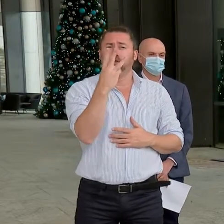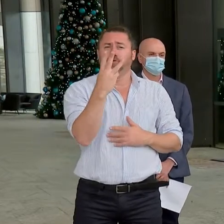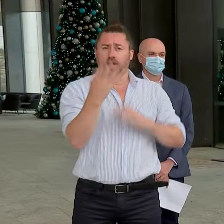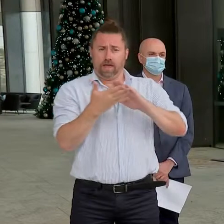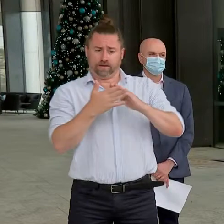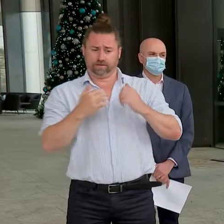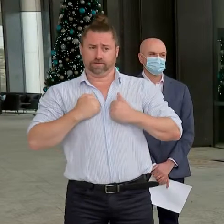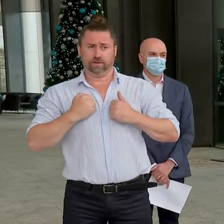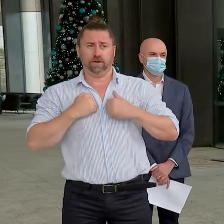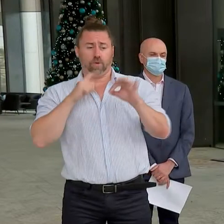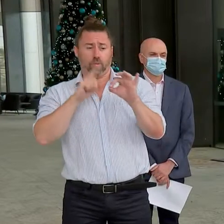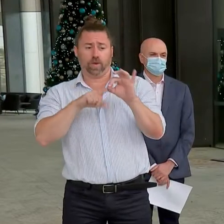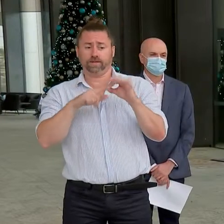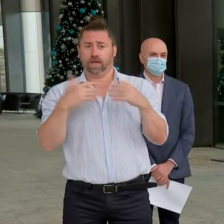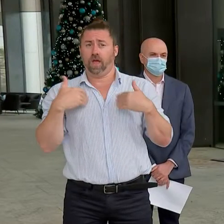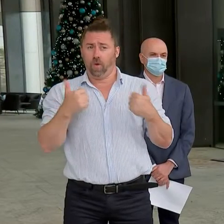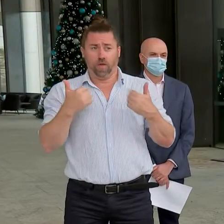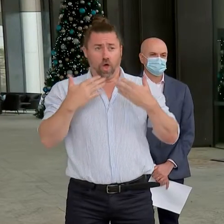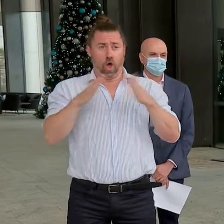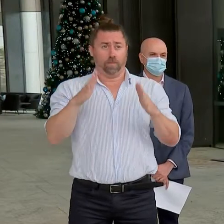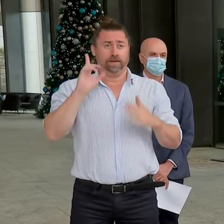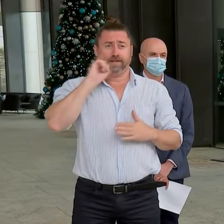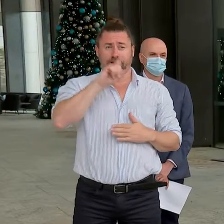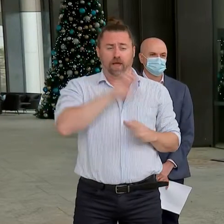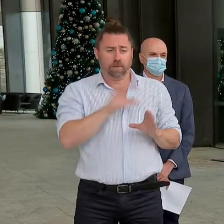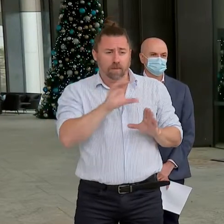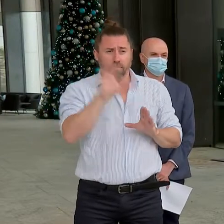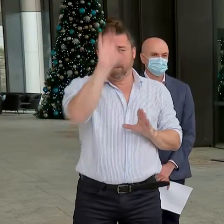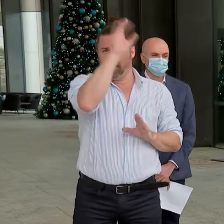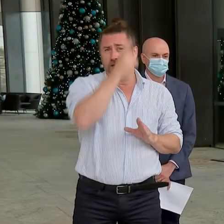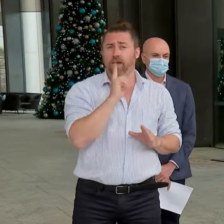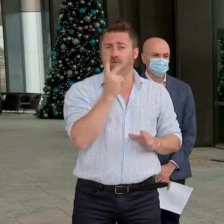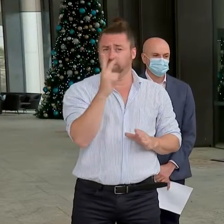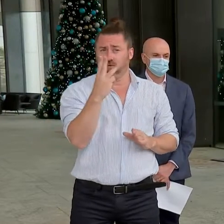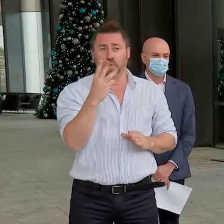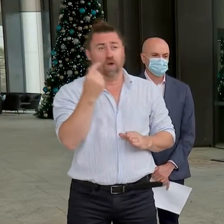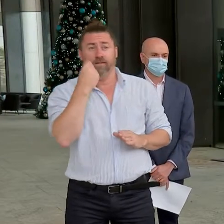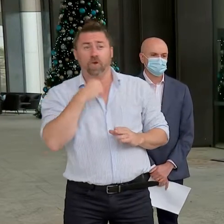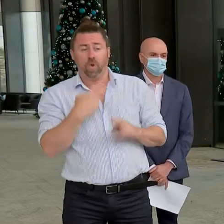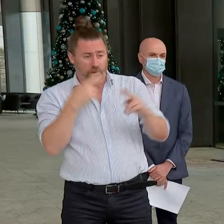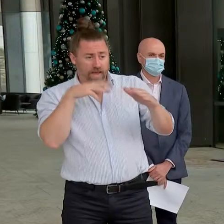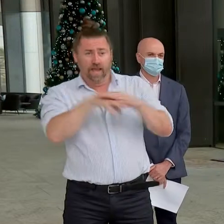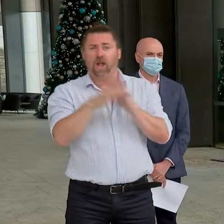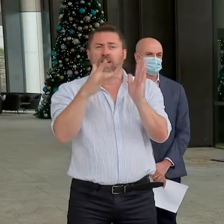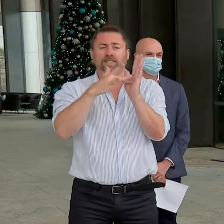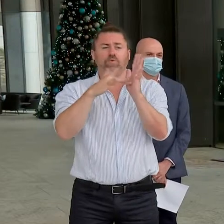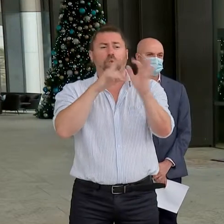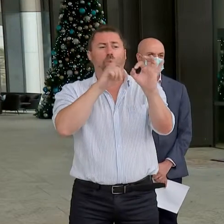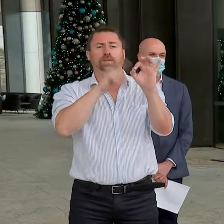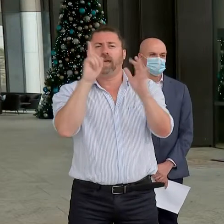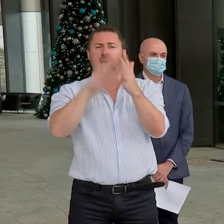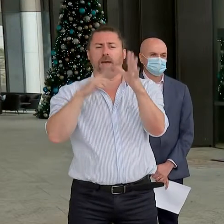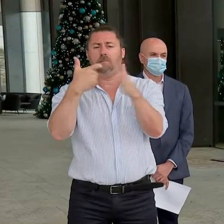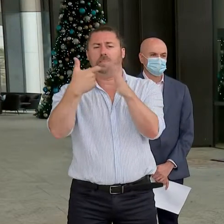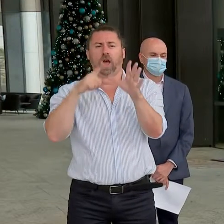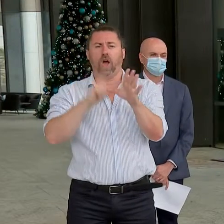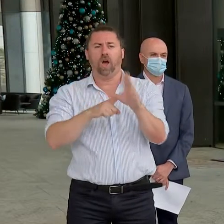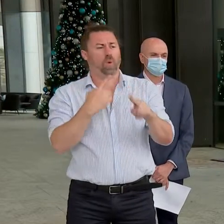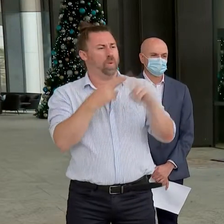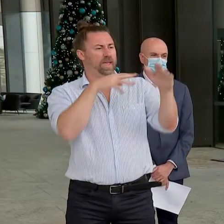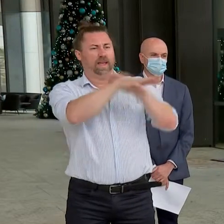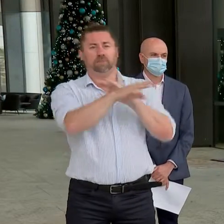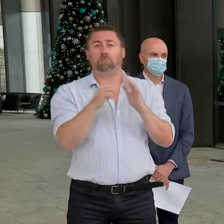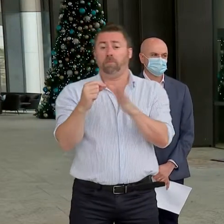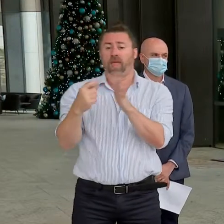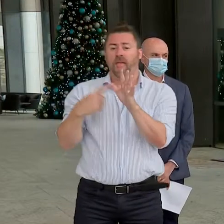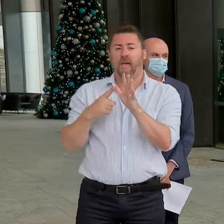were operating yesterday, with some places with no wait times, such as Central Queensland and Mackay, 30 minutes at the PA, Logan